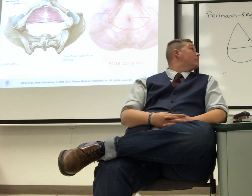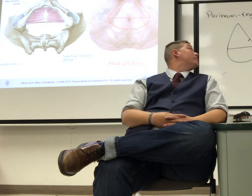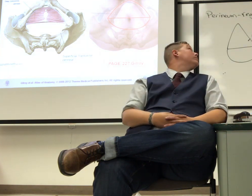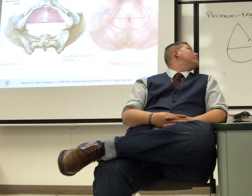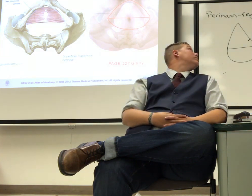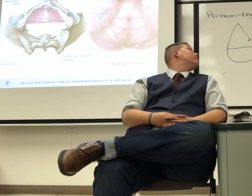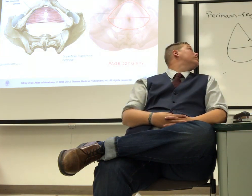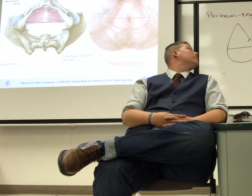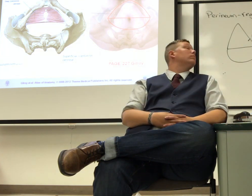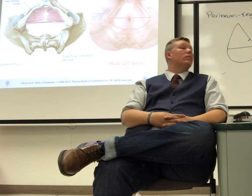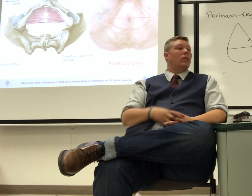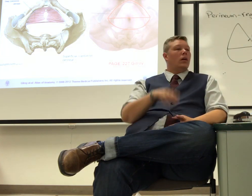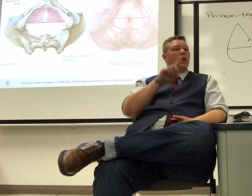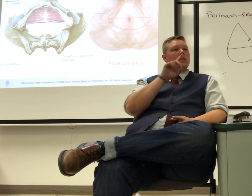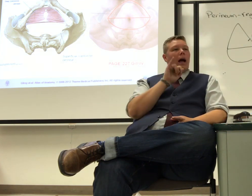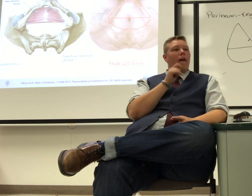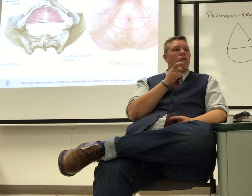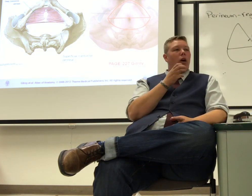Diaphragm means membrane.